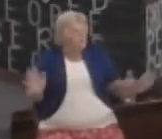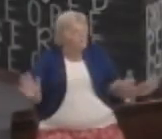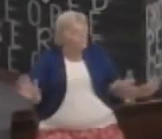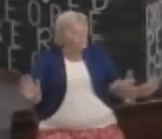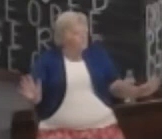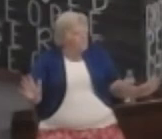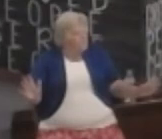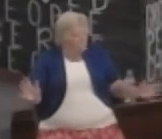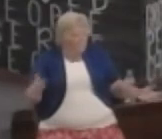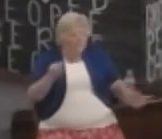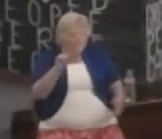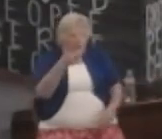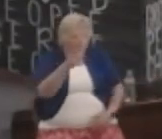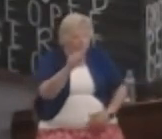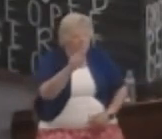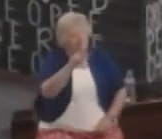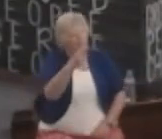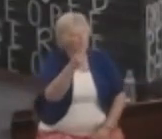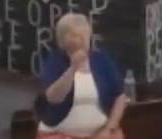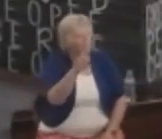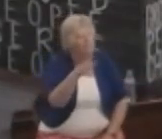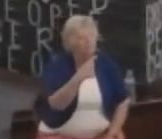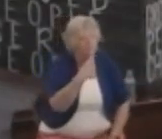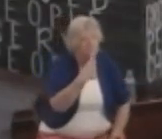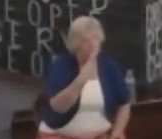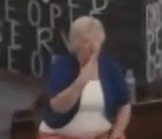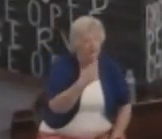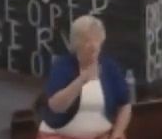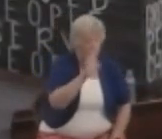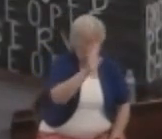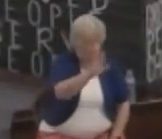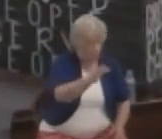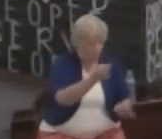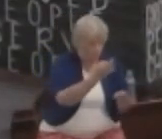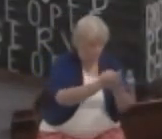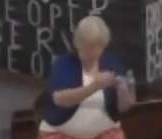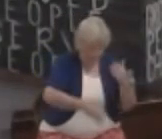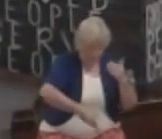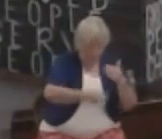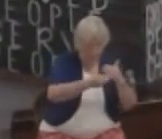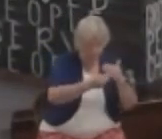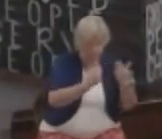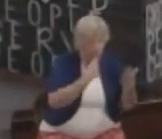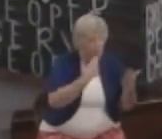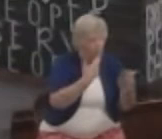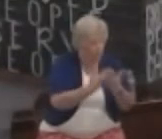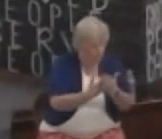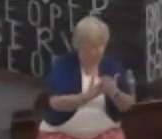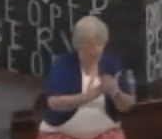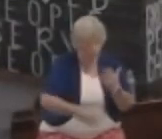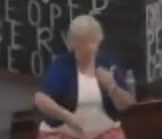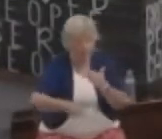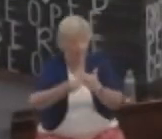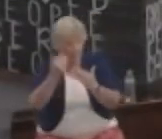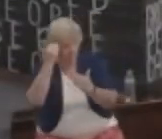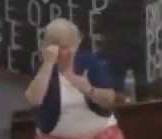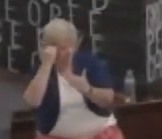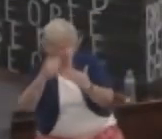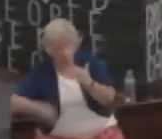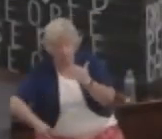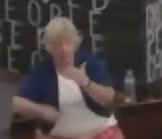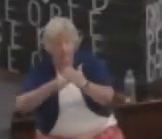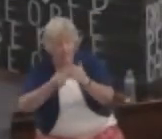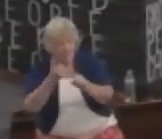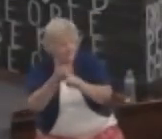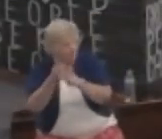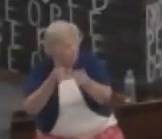2 Peter 1, 5 through 8, make every effort to add to your faith goodness, and to goodness knowledge, and to knowledge